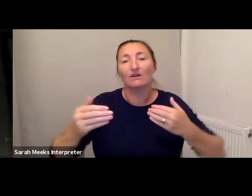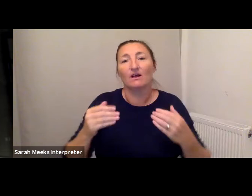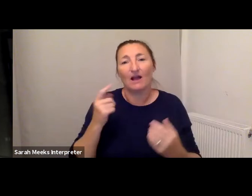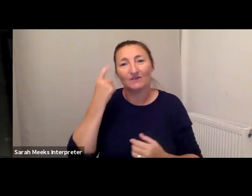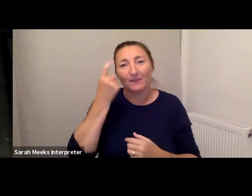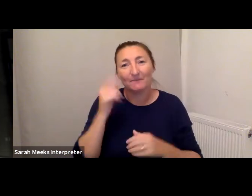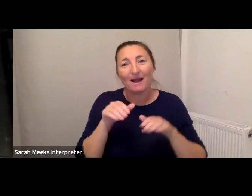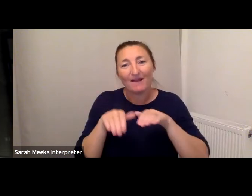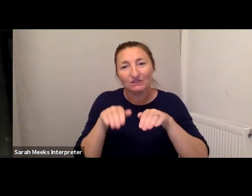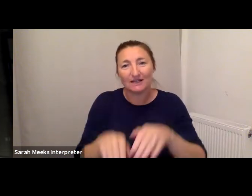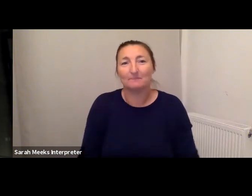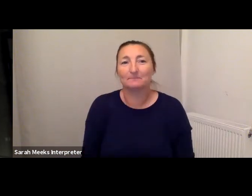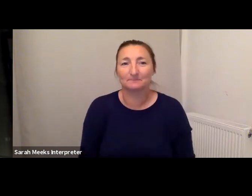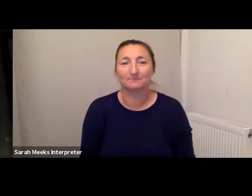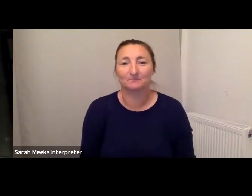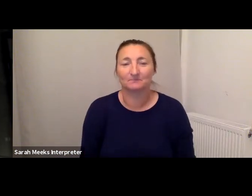Next slide, please.